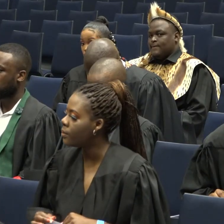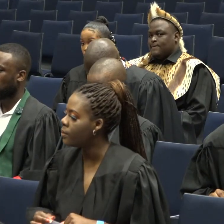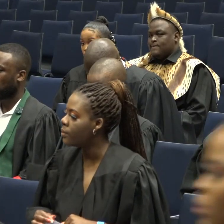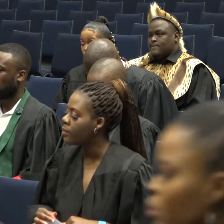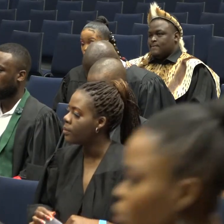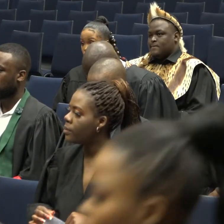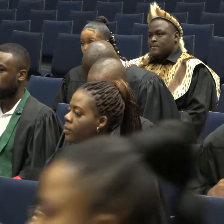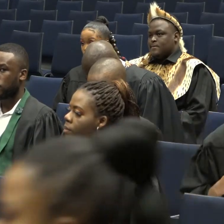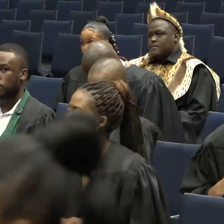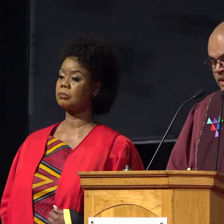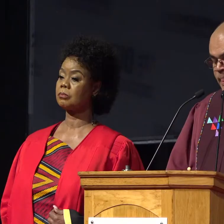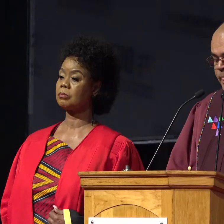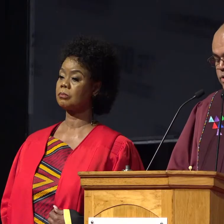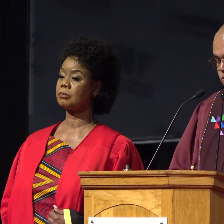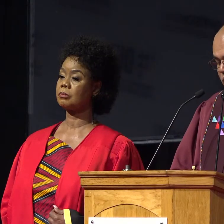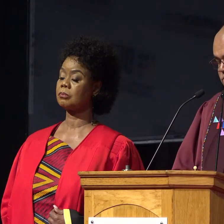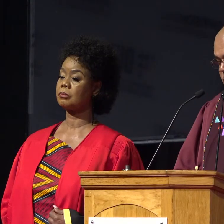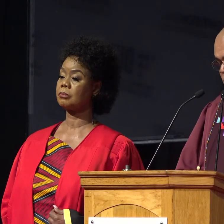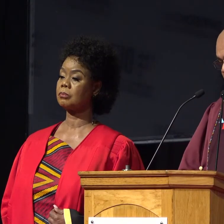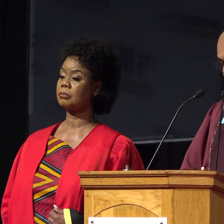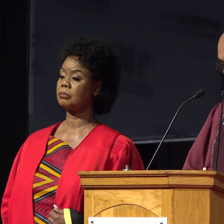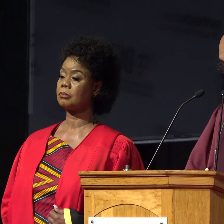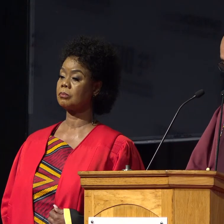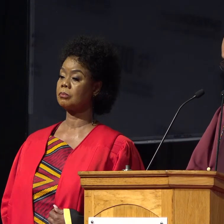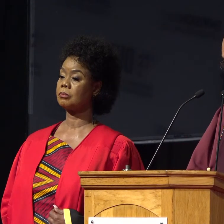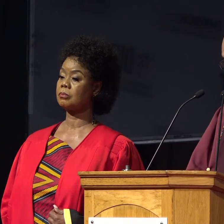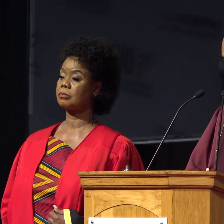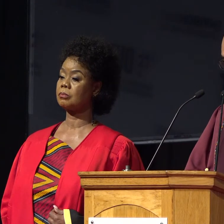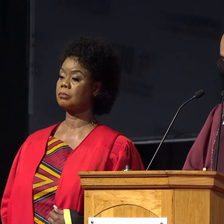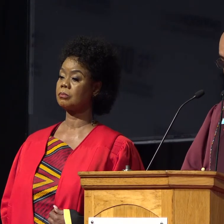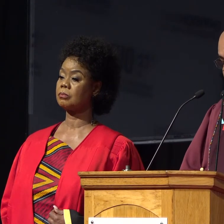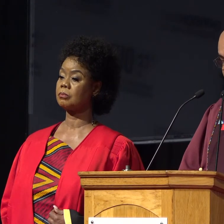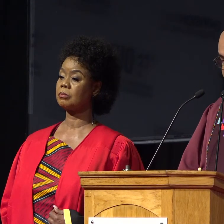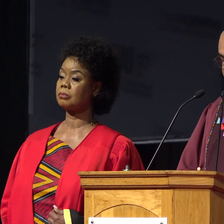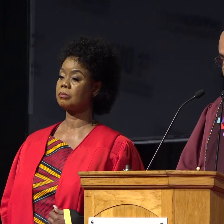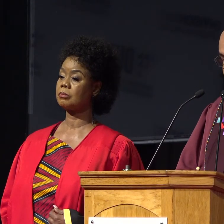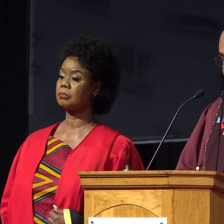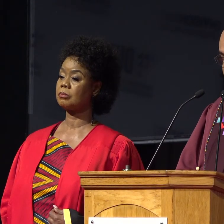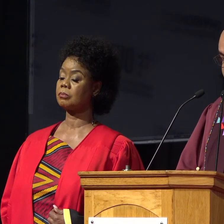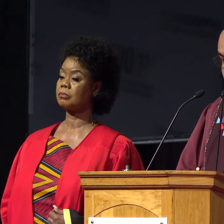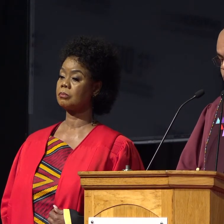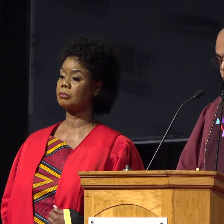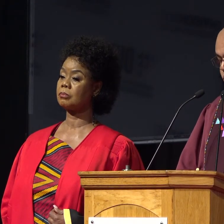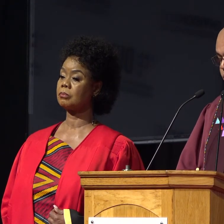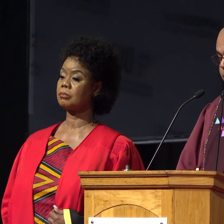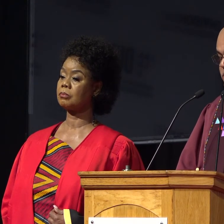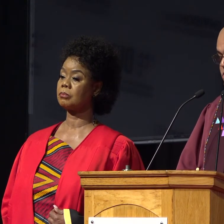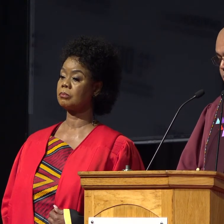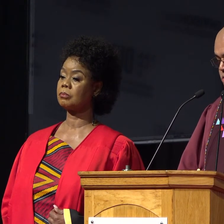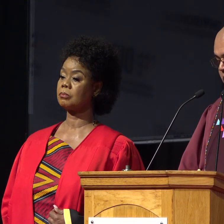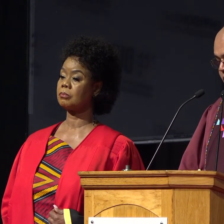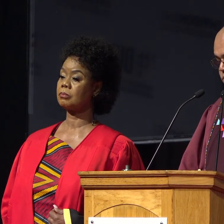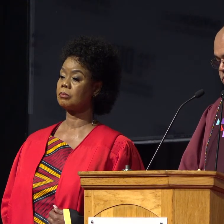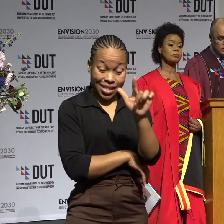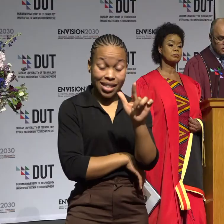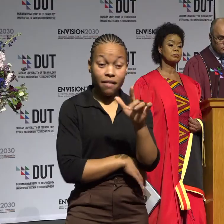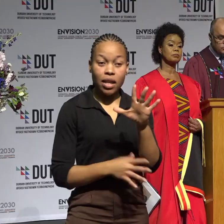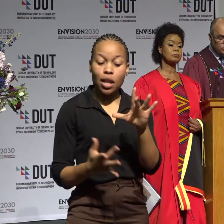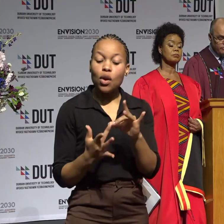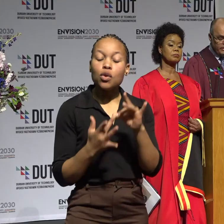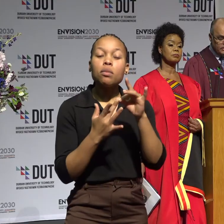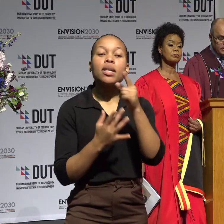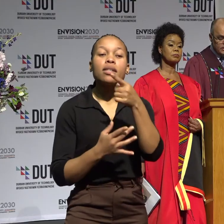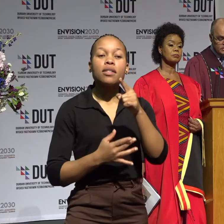and KwaZulu-Natal Province. In 2007, nominated for South African Film and Television Award for Best Supporting Actress